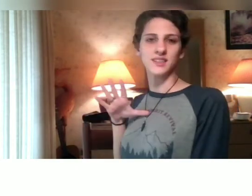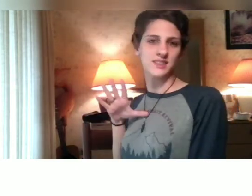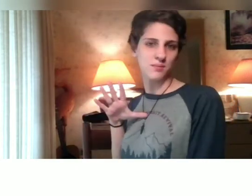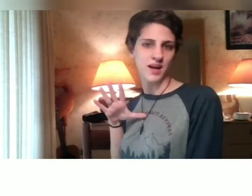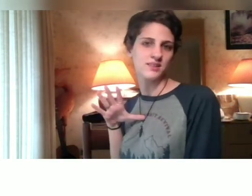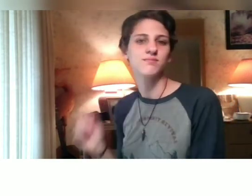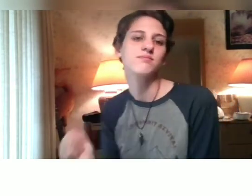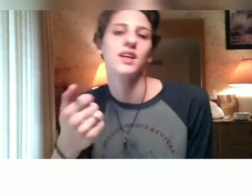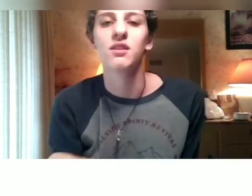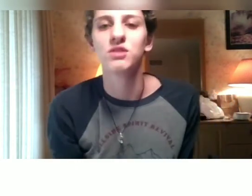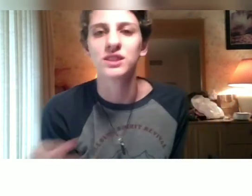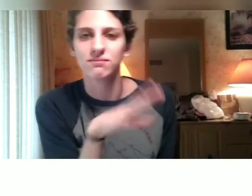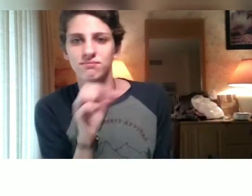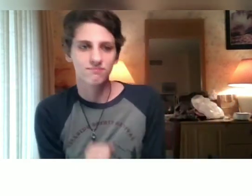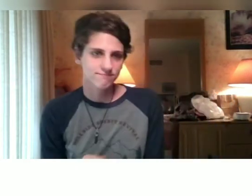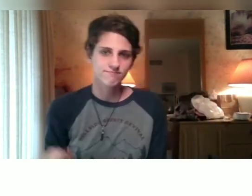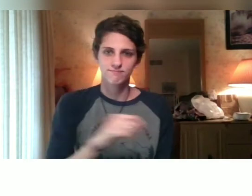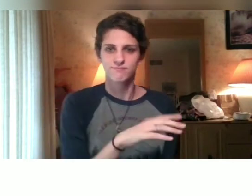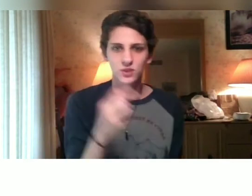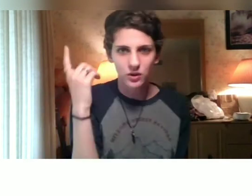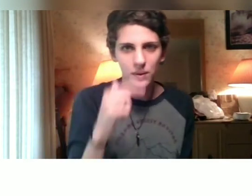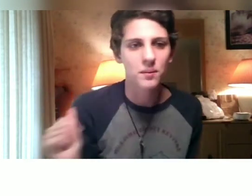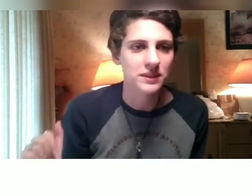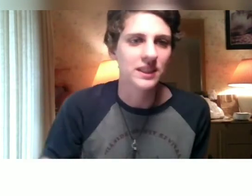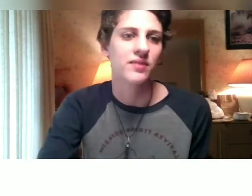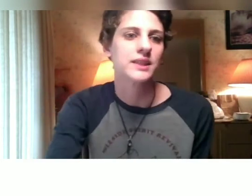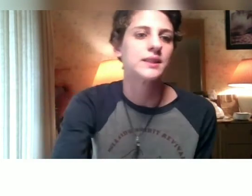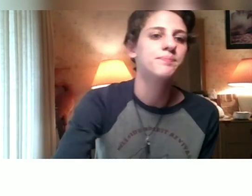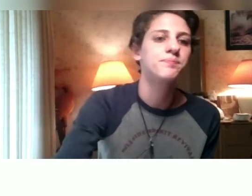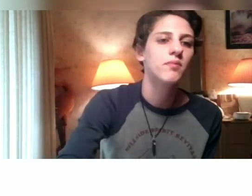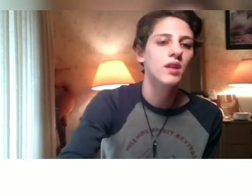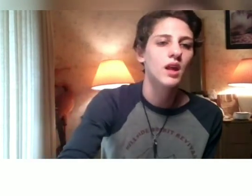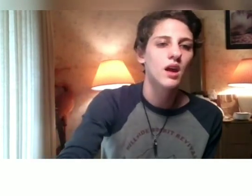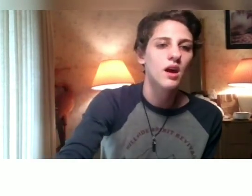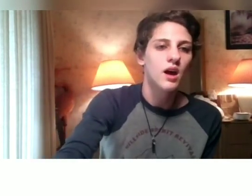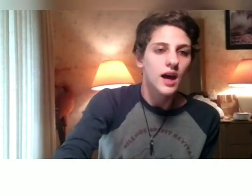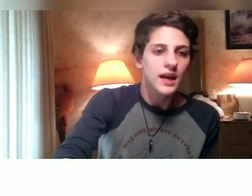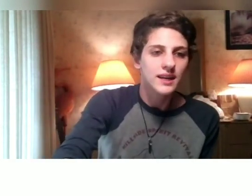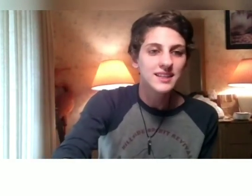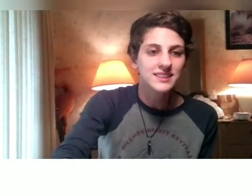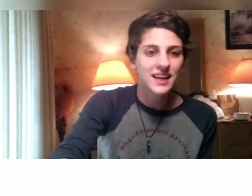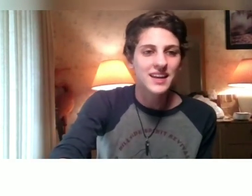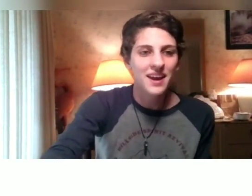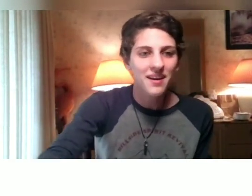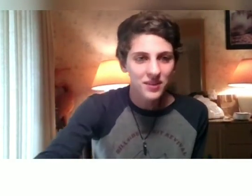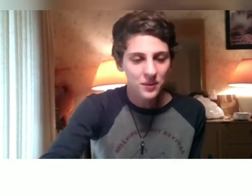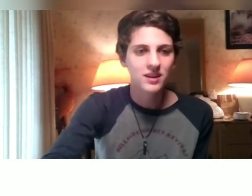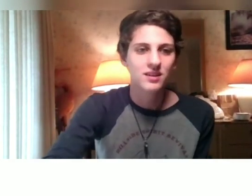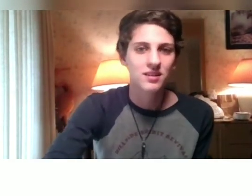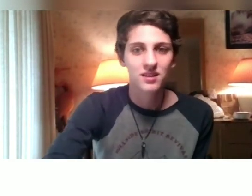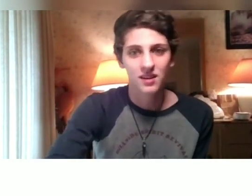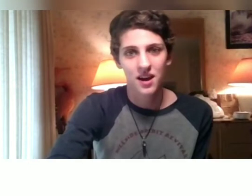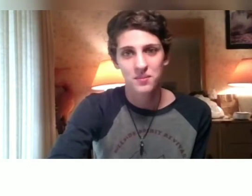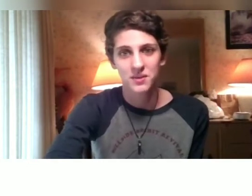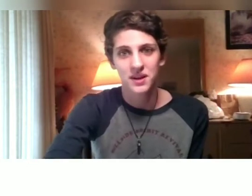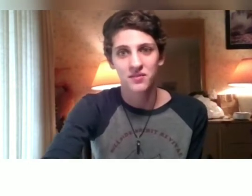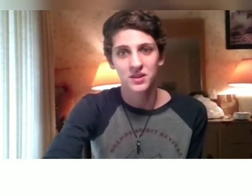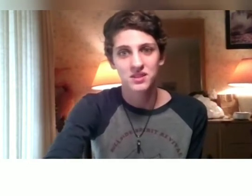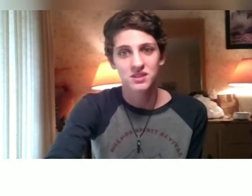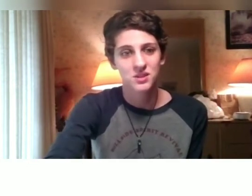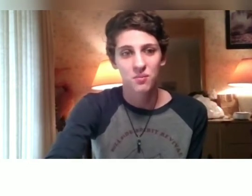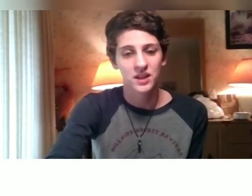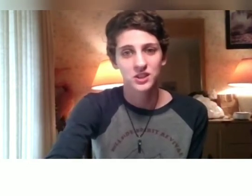fancy man. And then you just do it pompously and fancy. Niece and nephew. I miss my